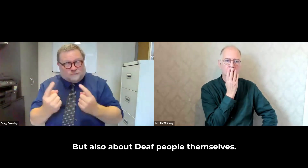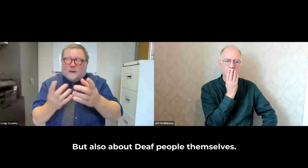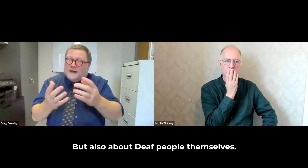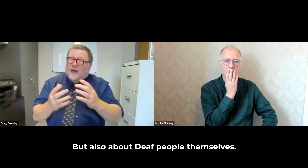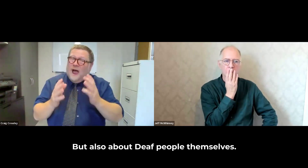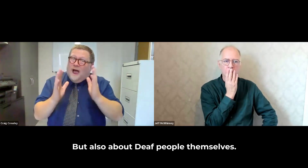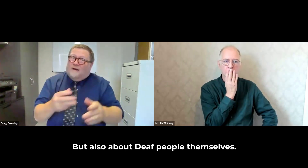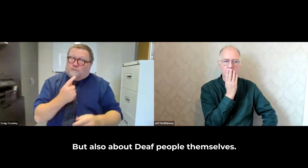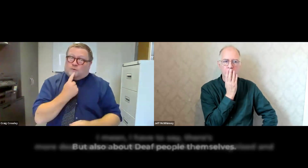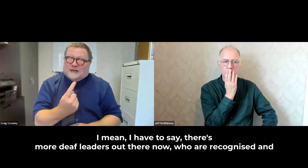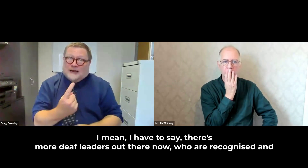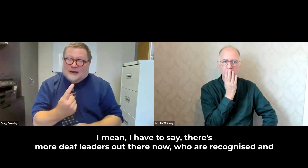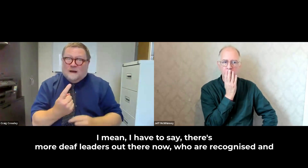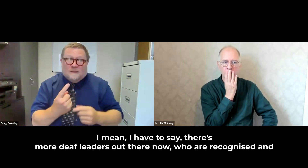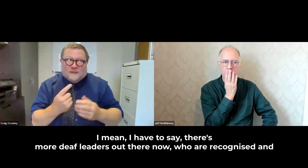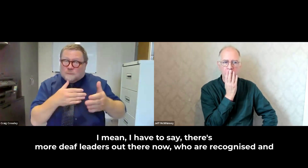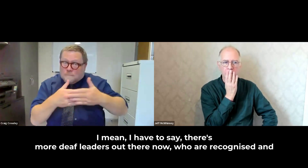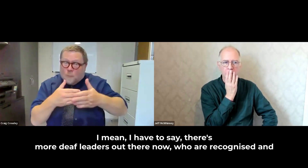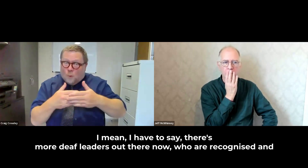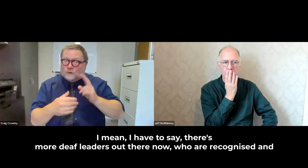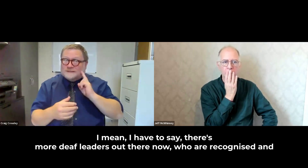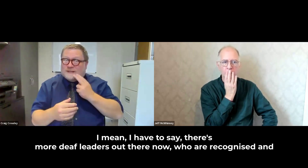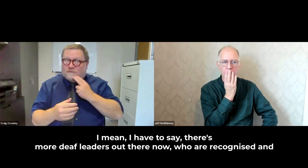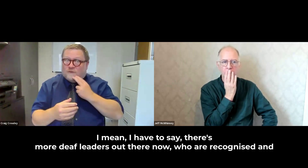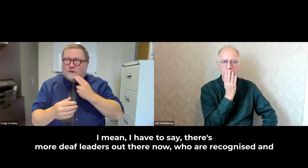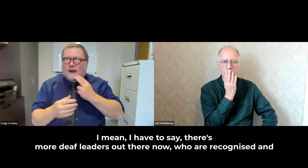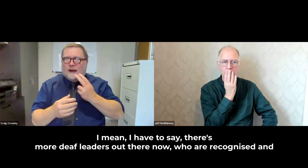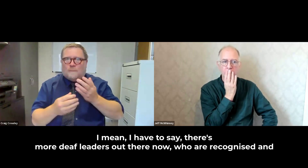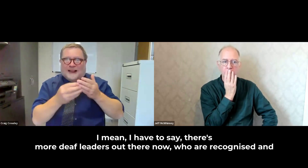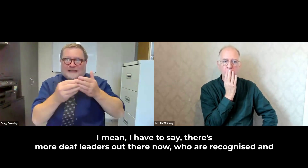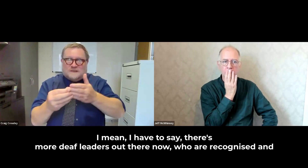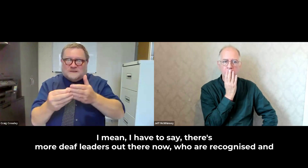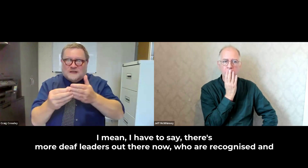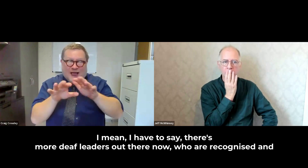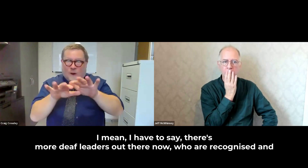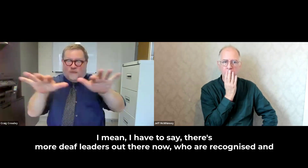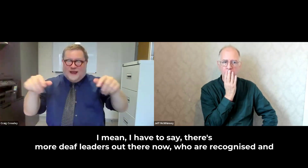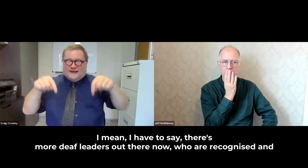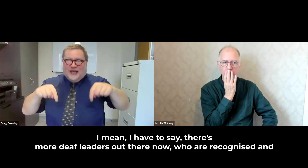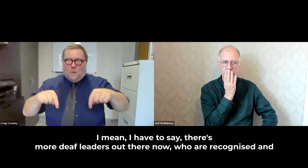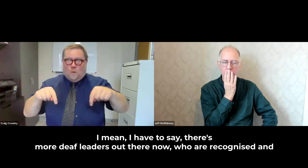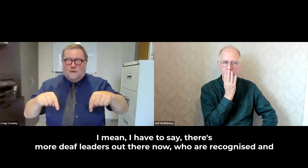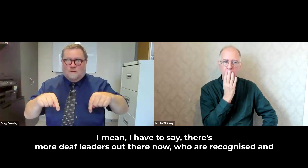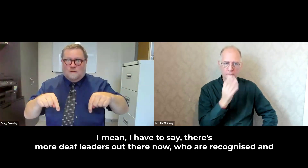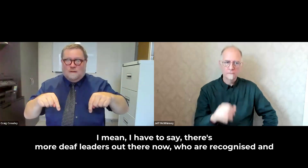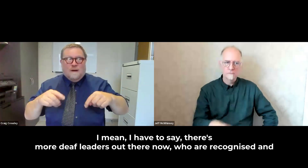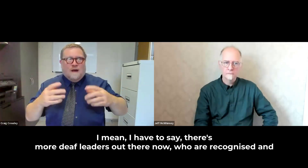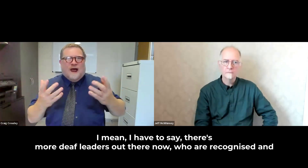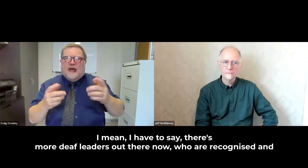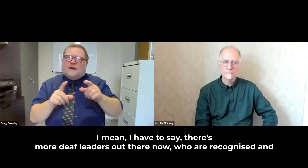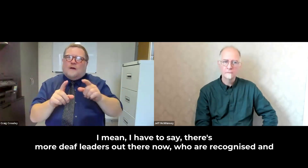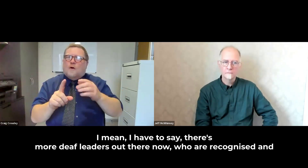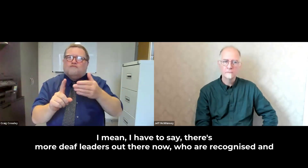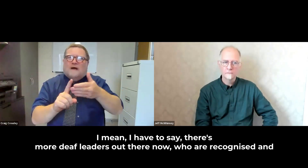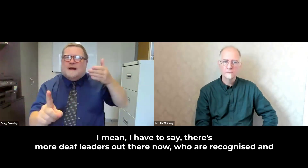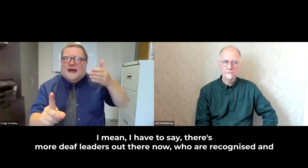about deaf people themselves. I mean, I have to say, there's more deaf leaders out there now